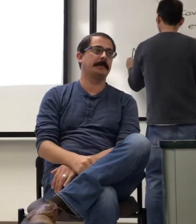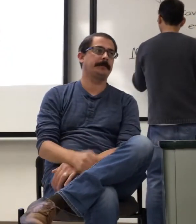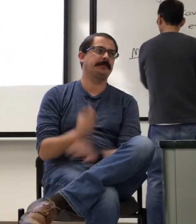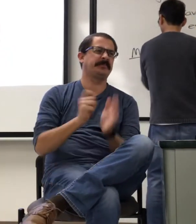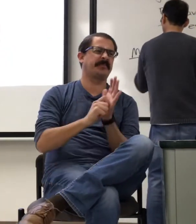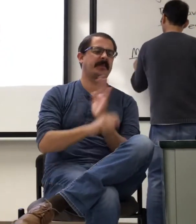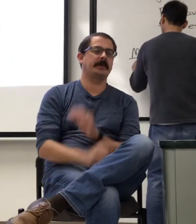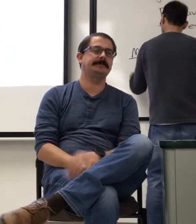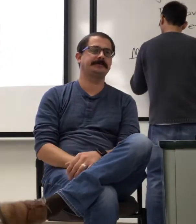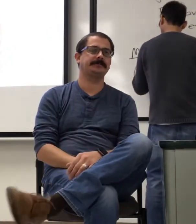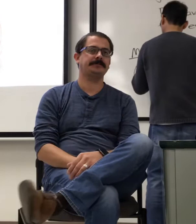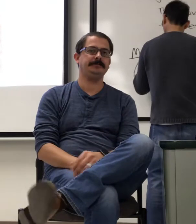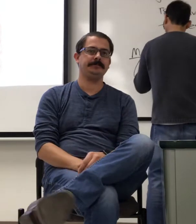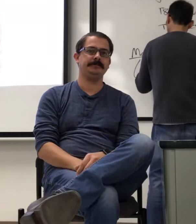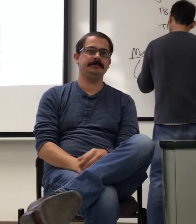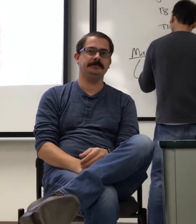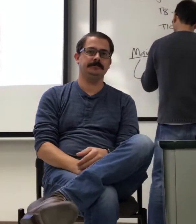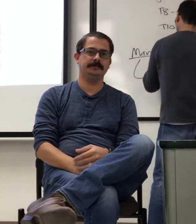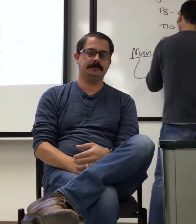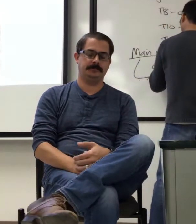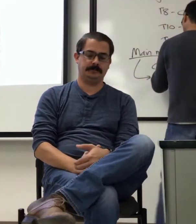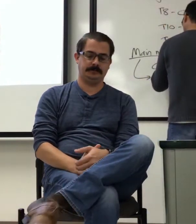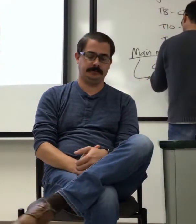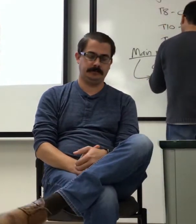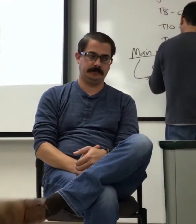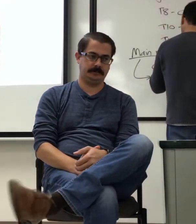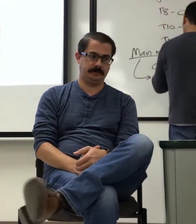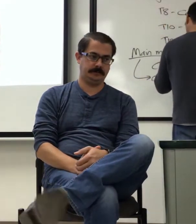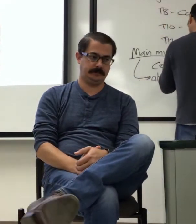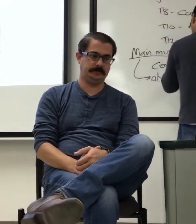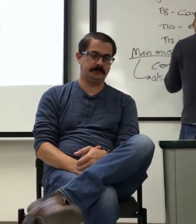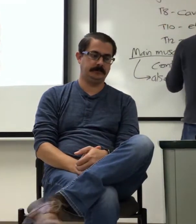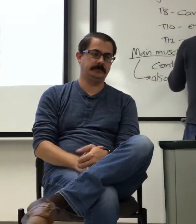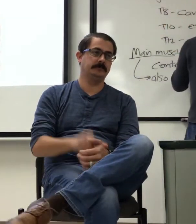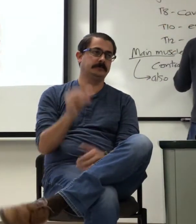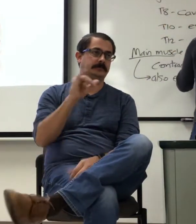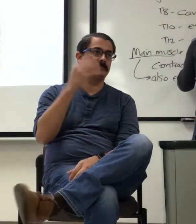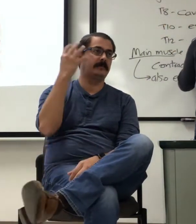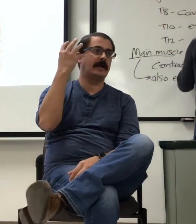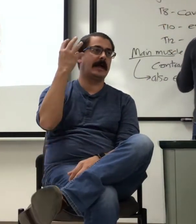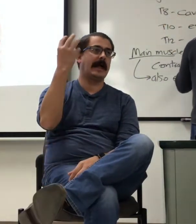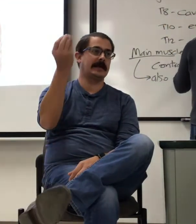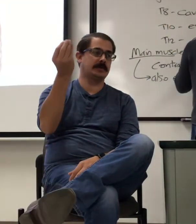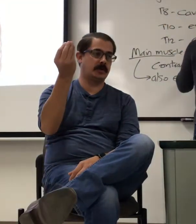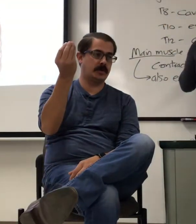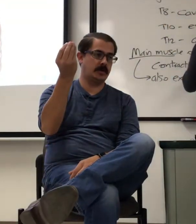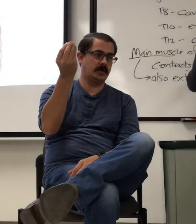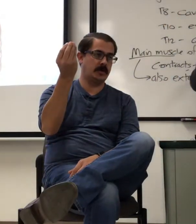So another main muscle of inspiration, also external